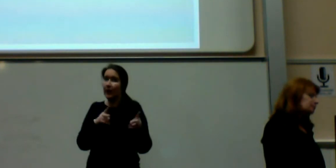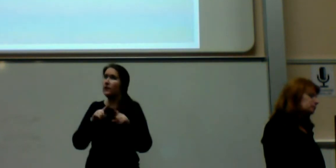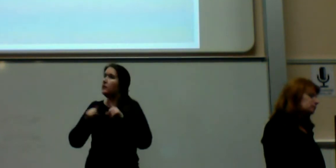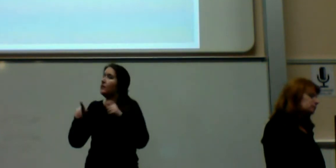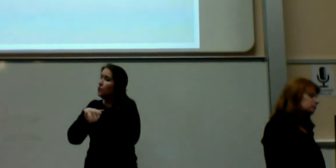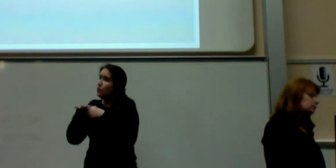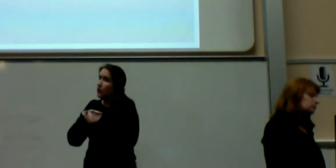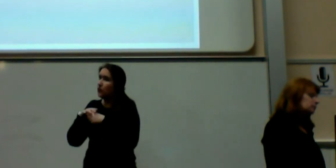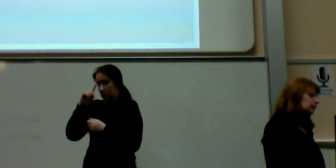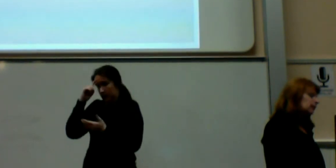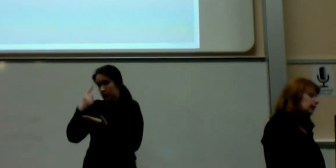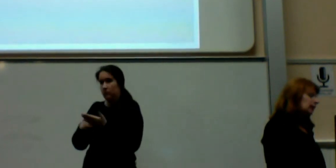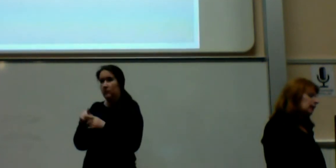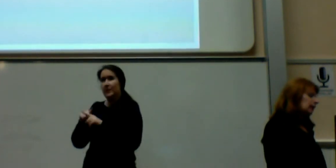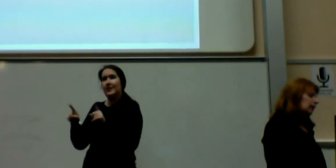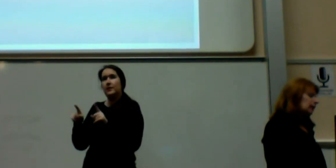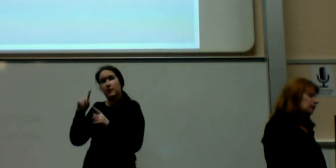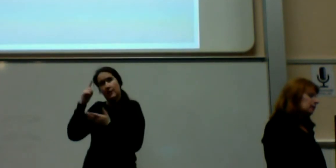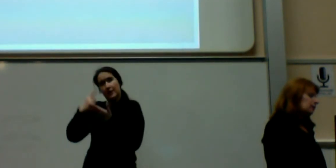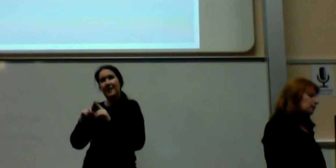ways.